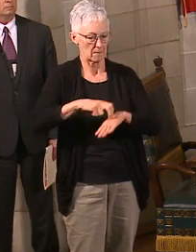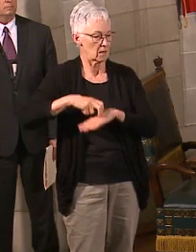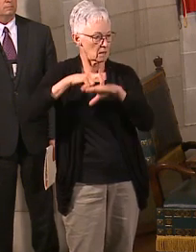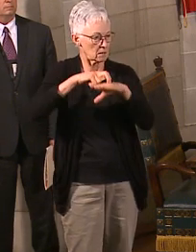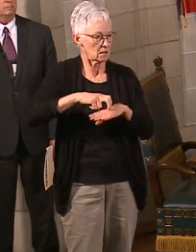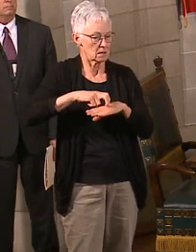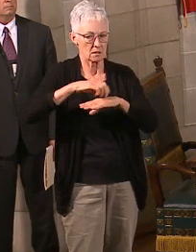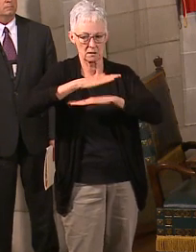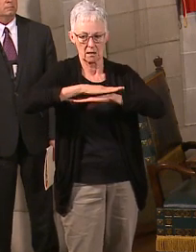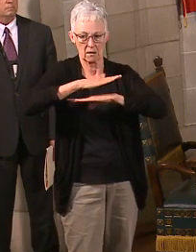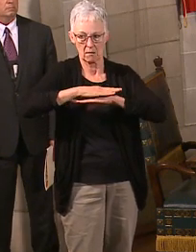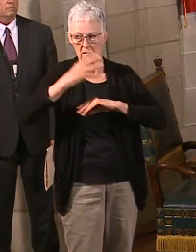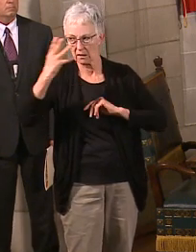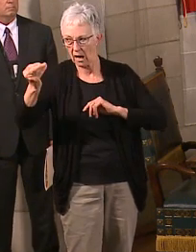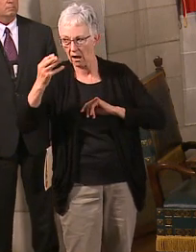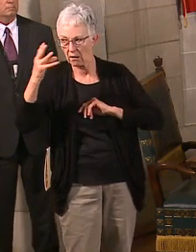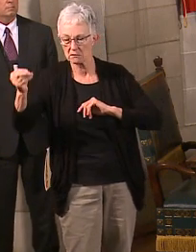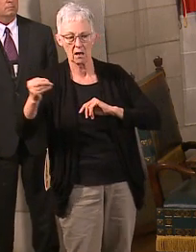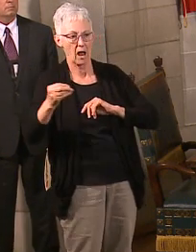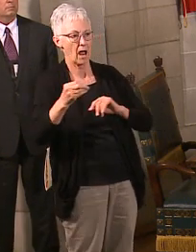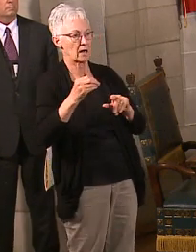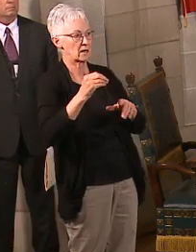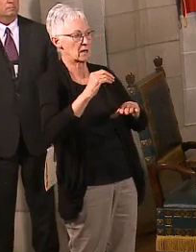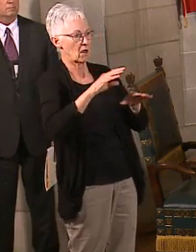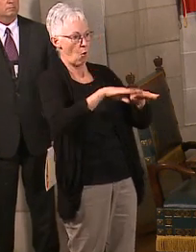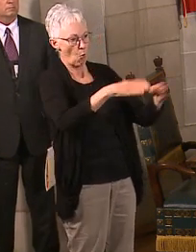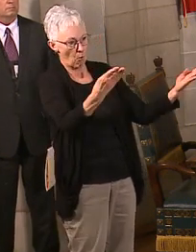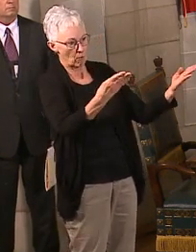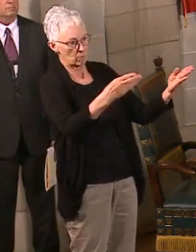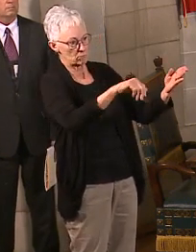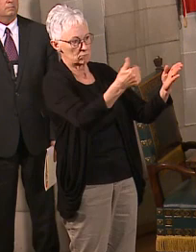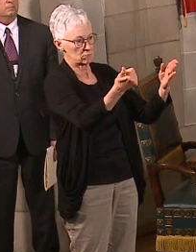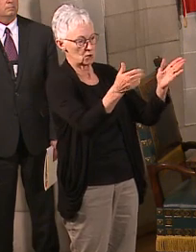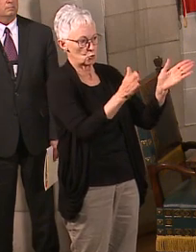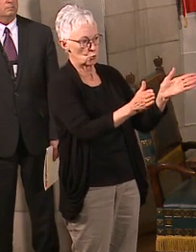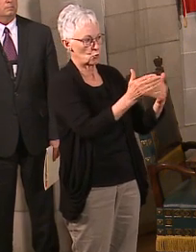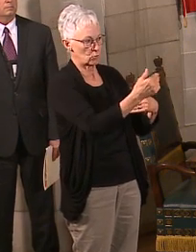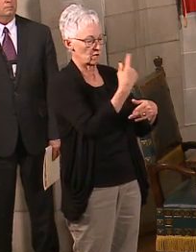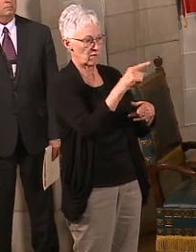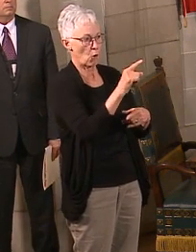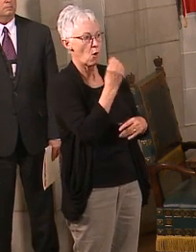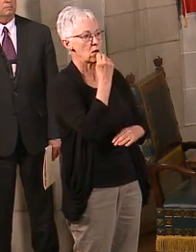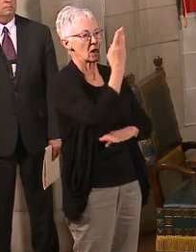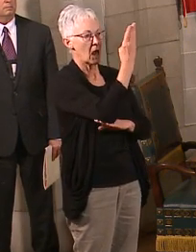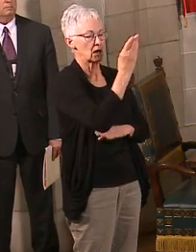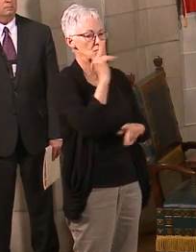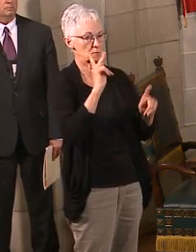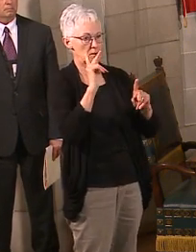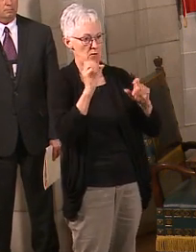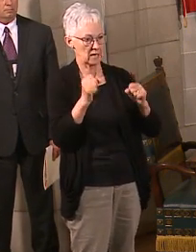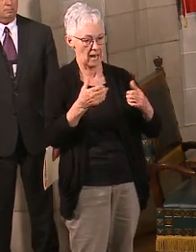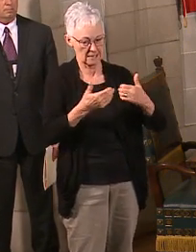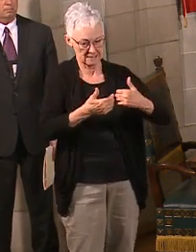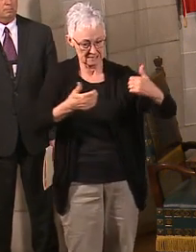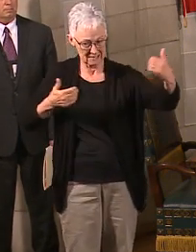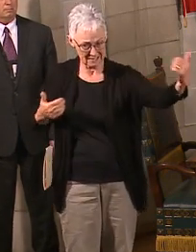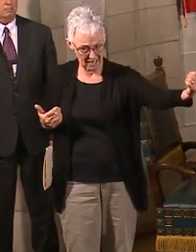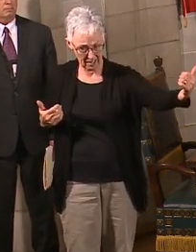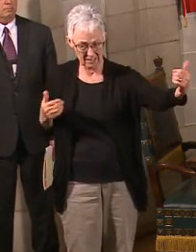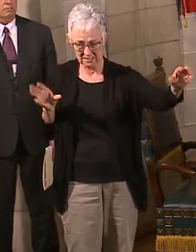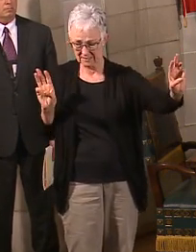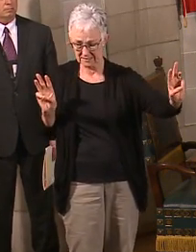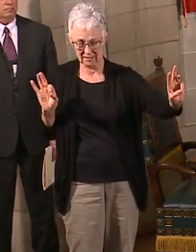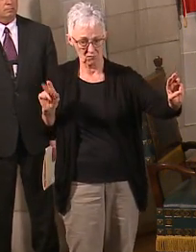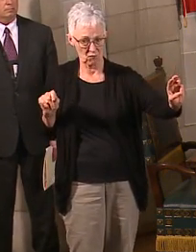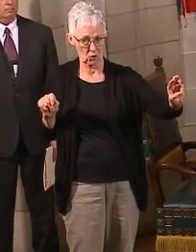lunch facilities and so forth. They're really doing a lot to make sure they can social distance as much as possible. They're putting up plexiglass walls between workstations